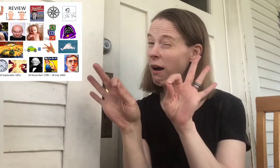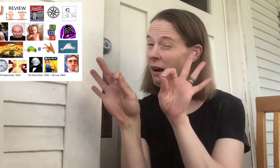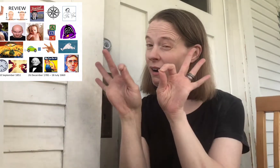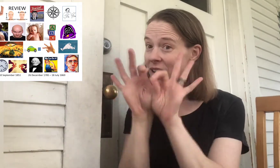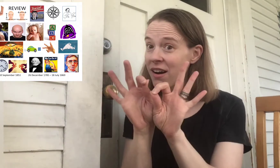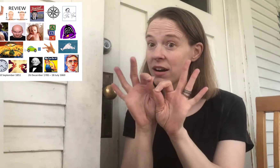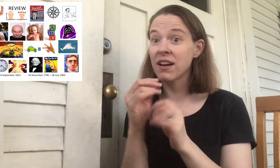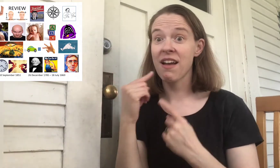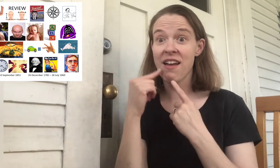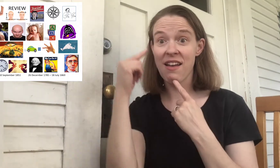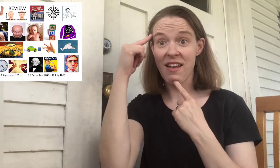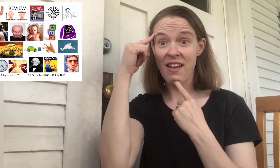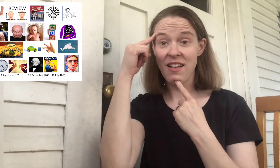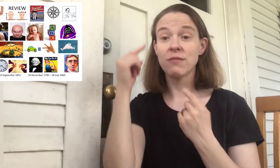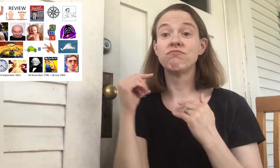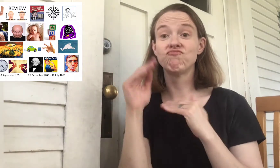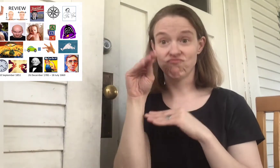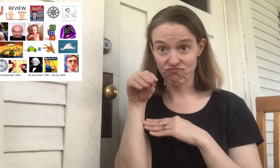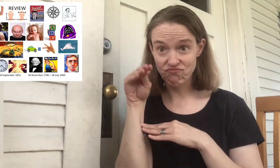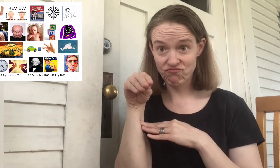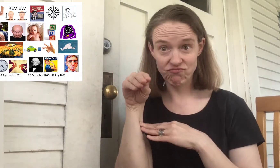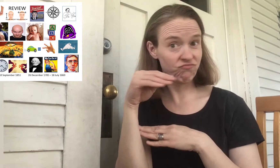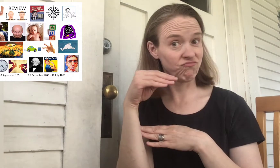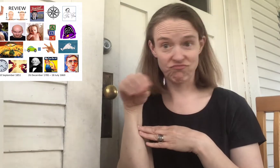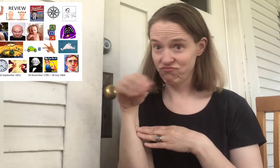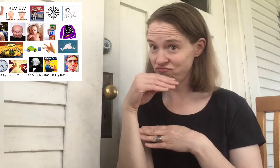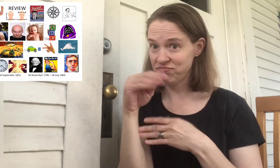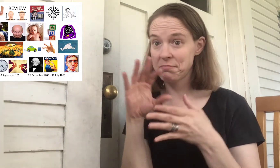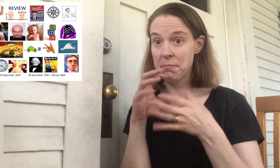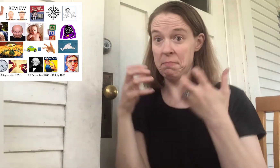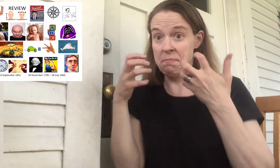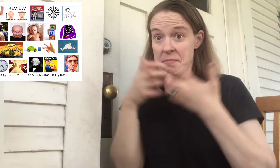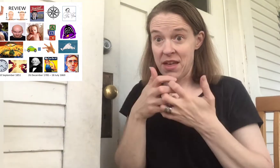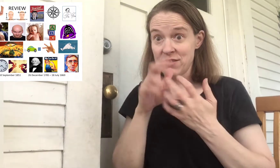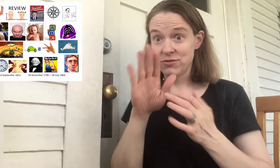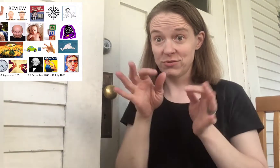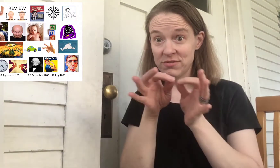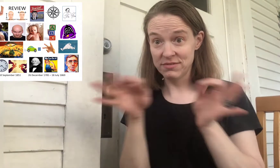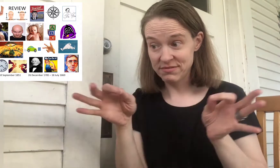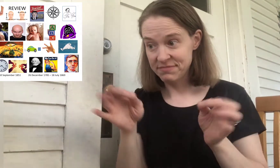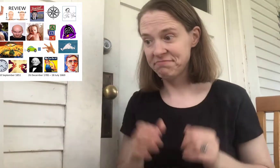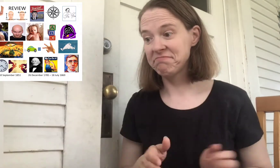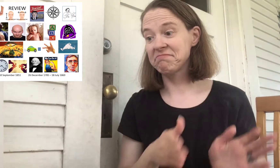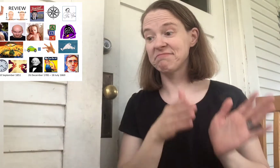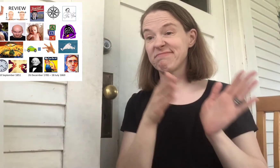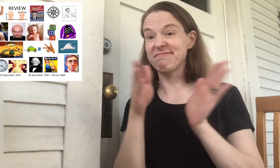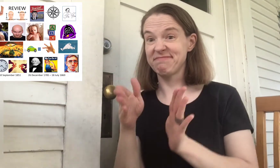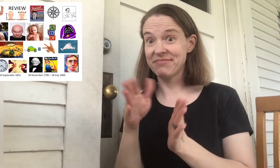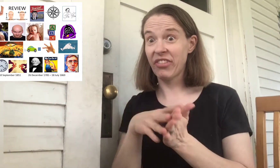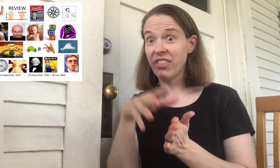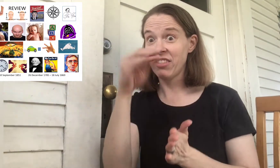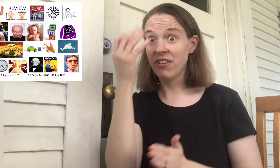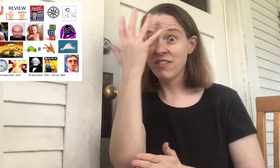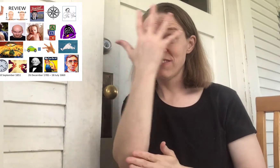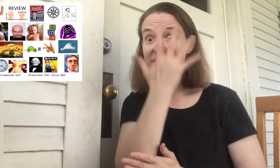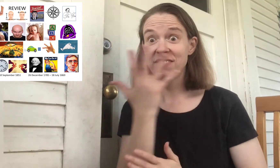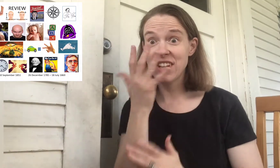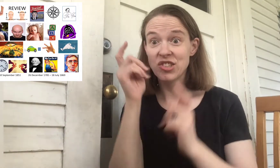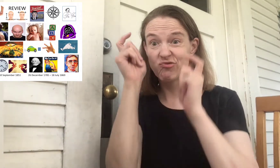You've learned that it's so important to have a head nod or a head shake corresponding to your sentence.